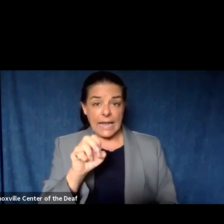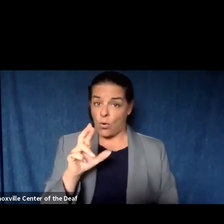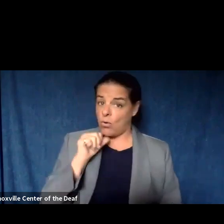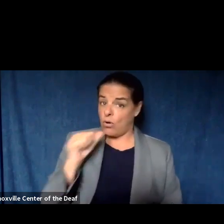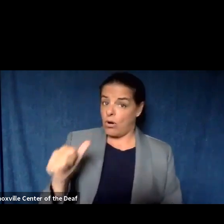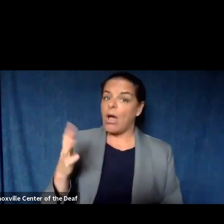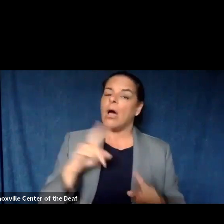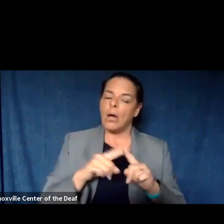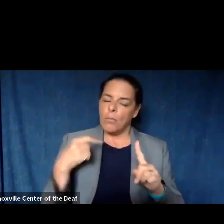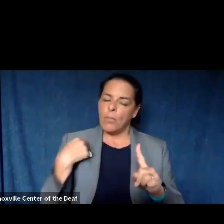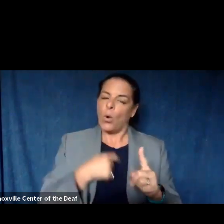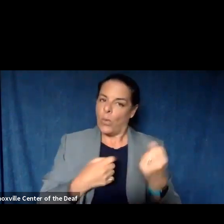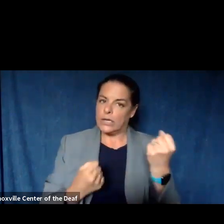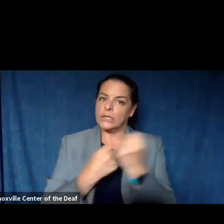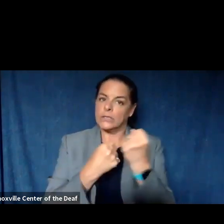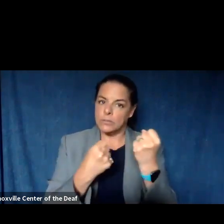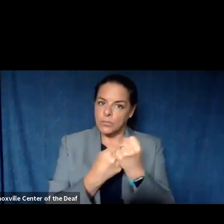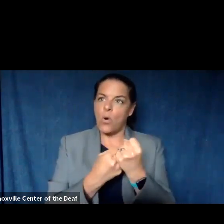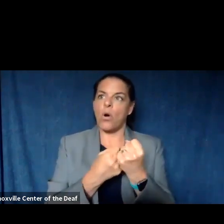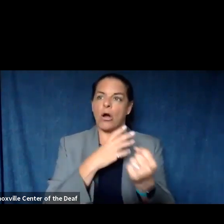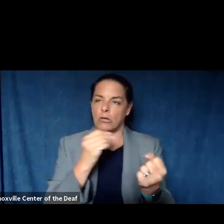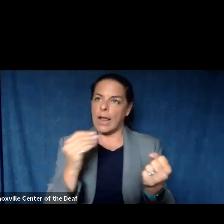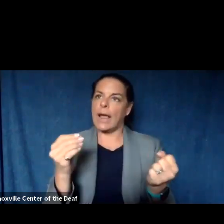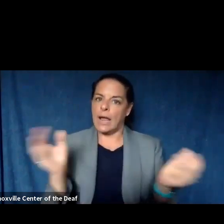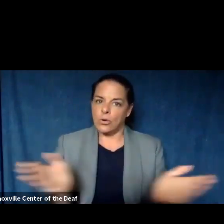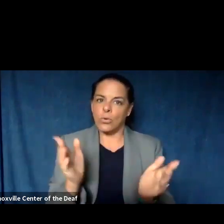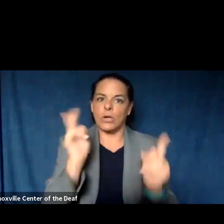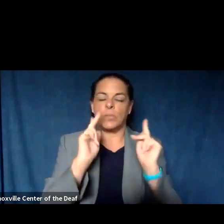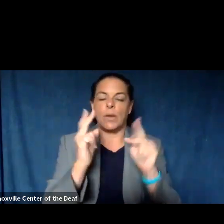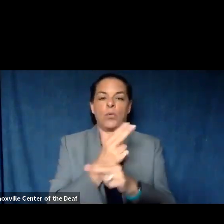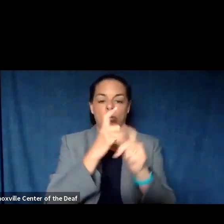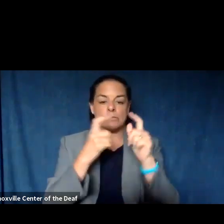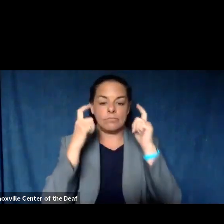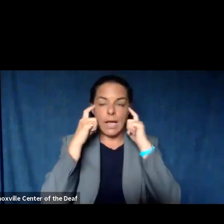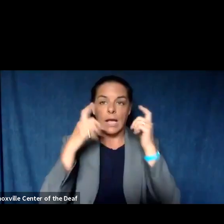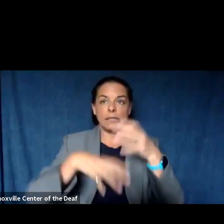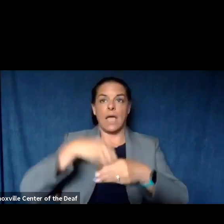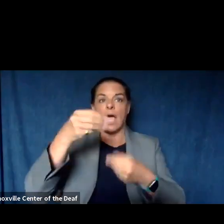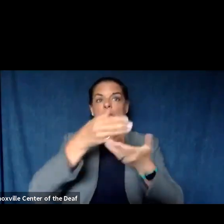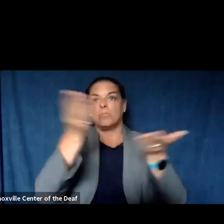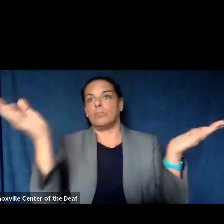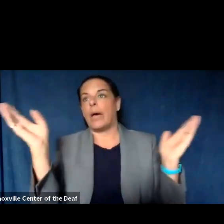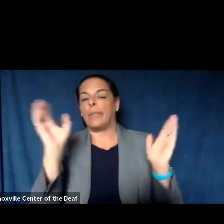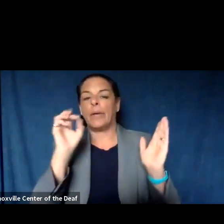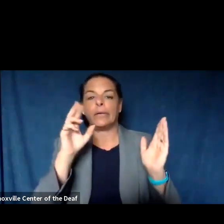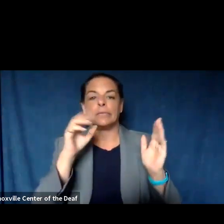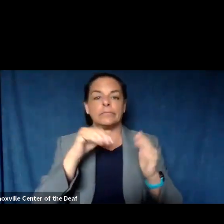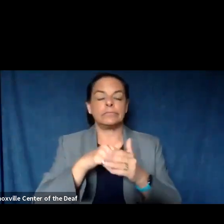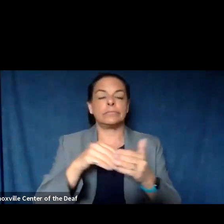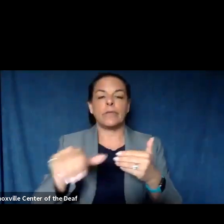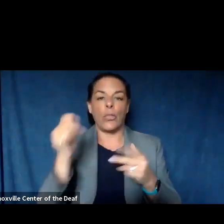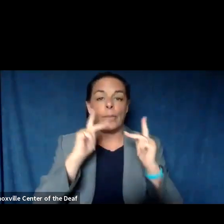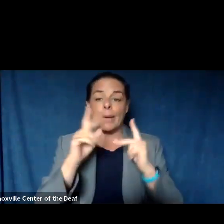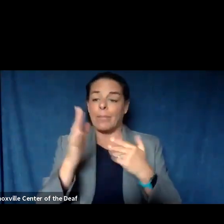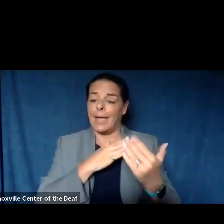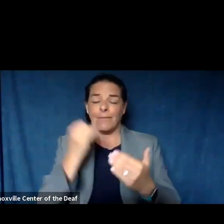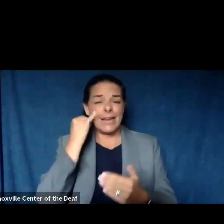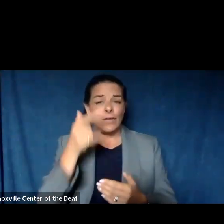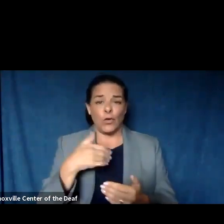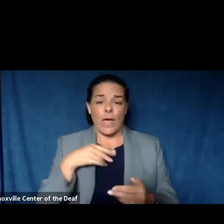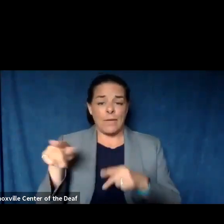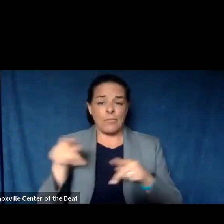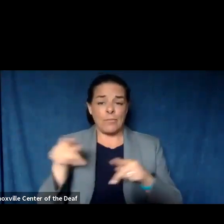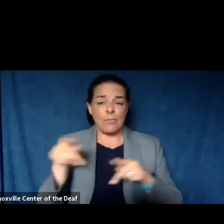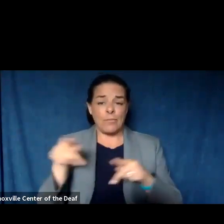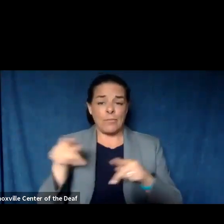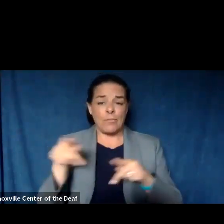and support people wearing masks when in public or around other people. Even if you're having a dinner party at your house and people are coming in and you can't stay 6